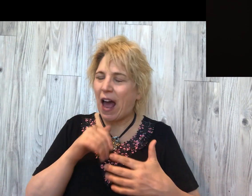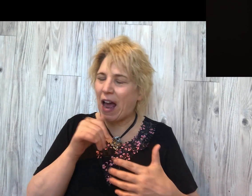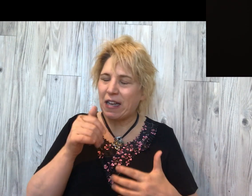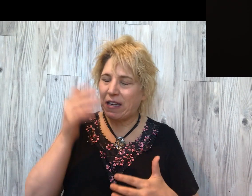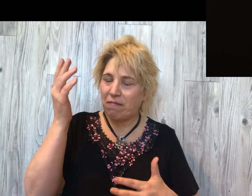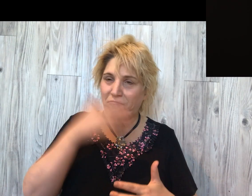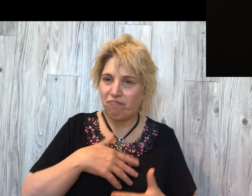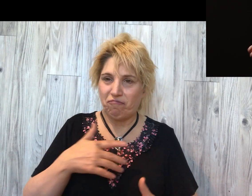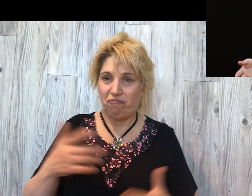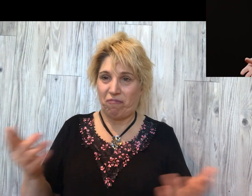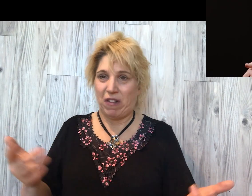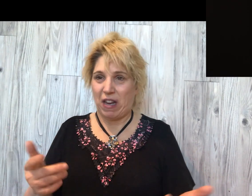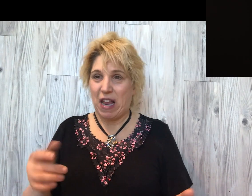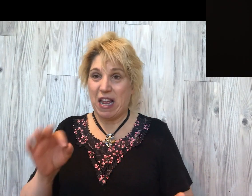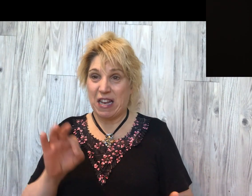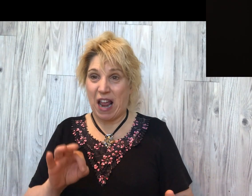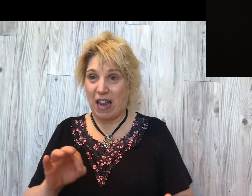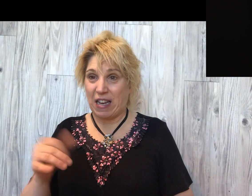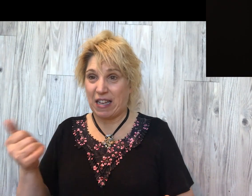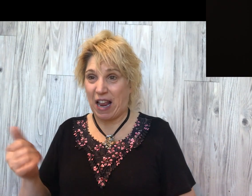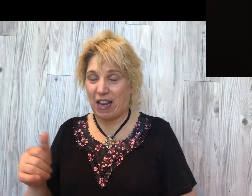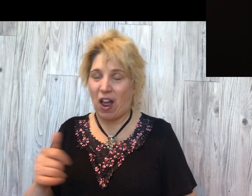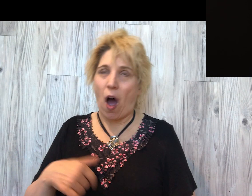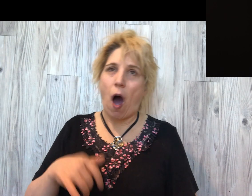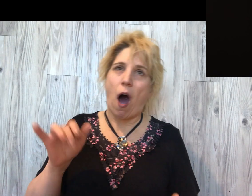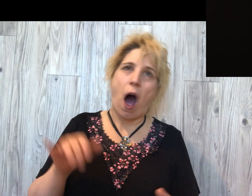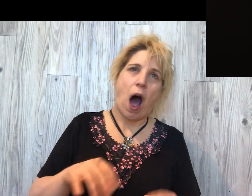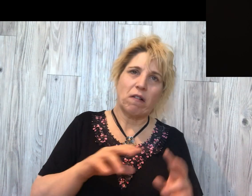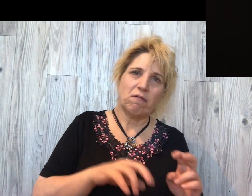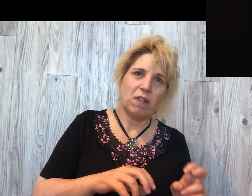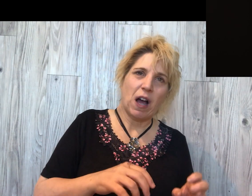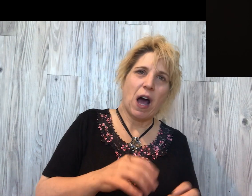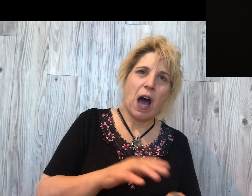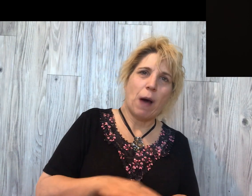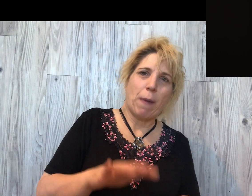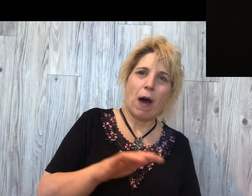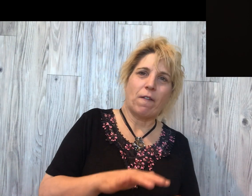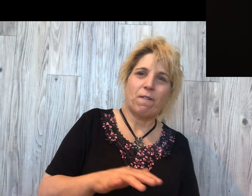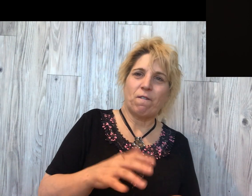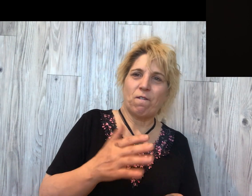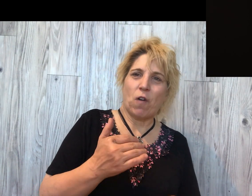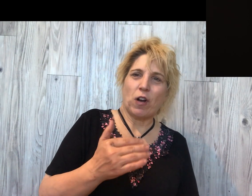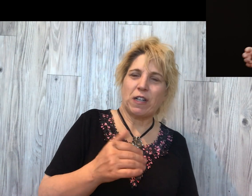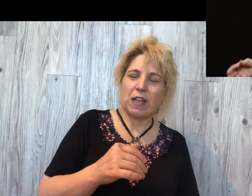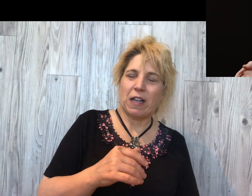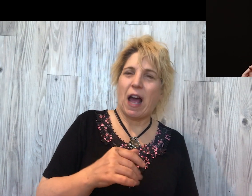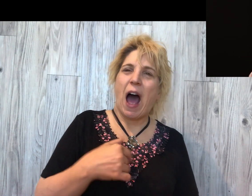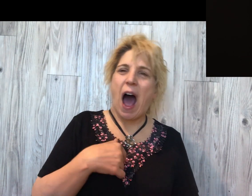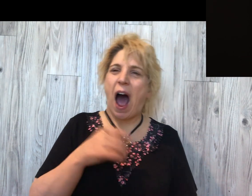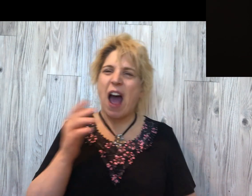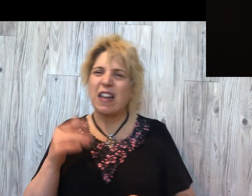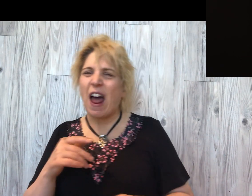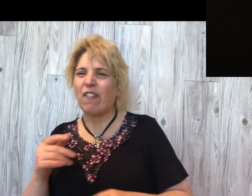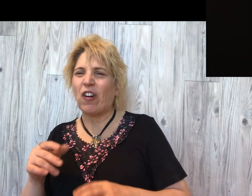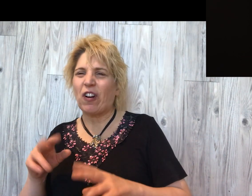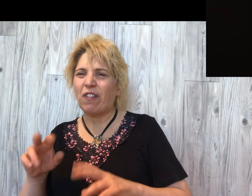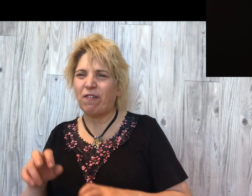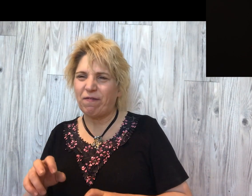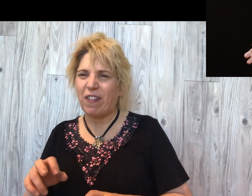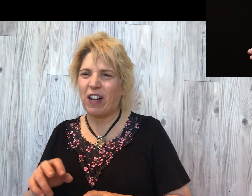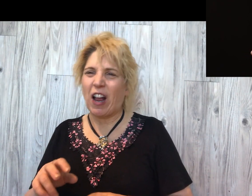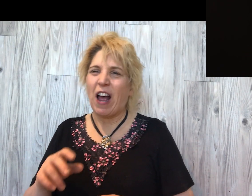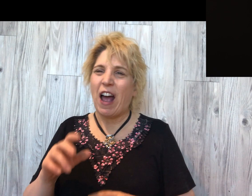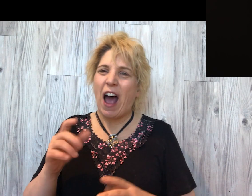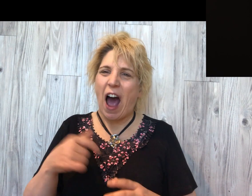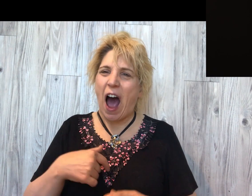see that coming. 9 times out of 10, she said, oh, I figured that out about chapter 14. Well, I never figure it out. I never see it coming.